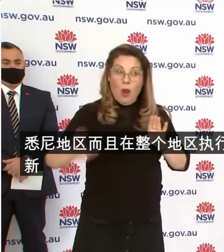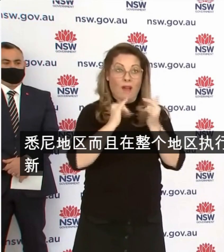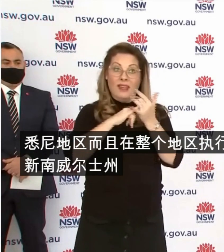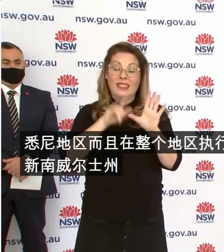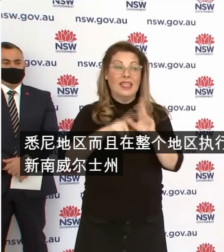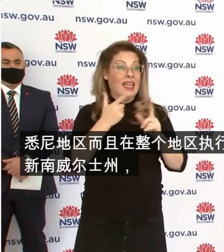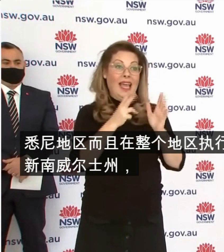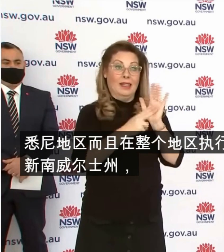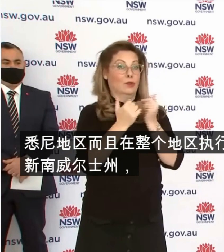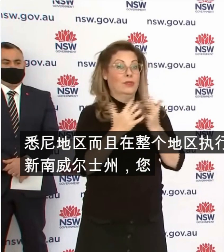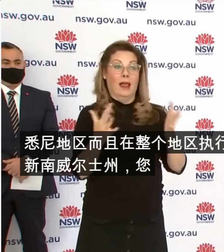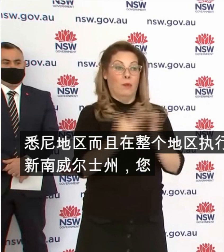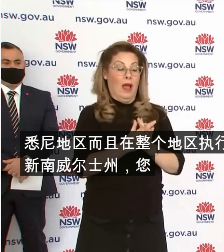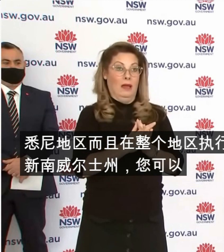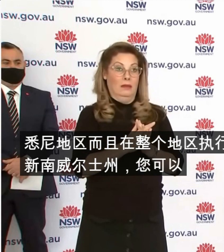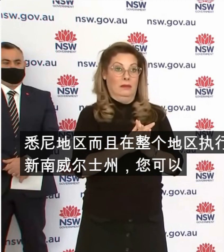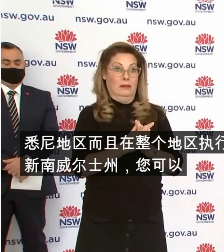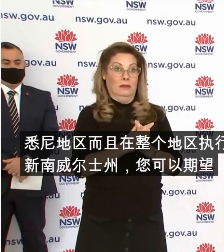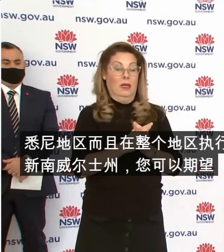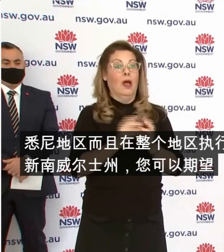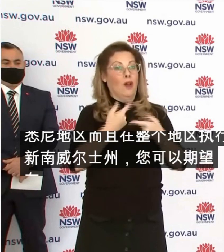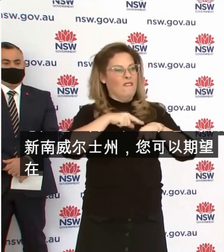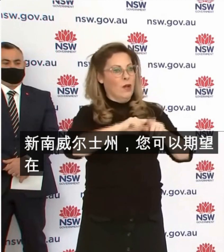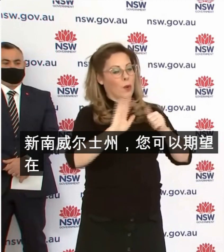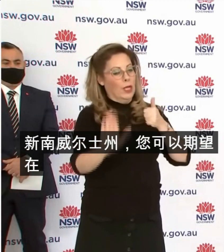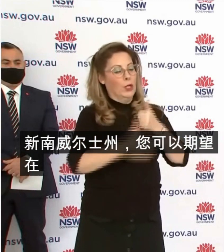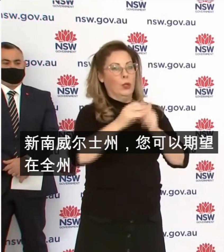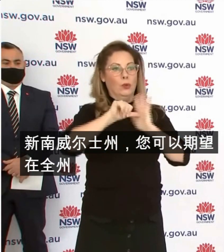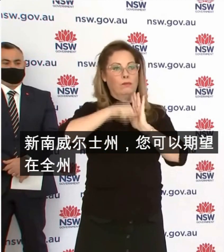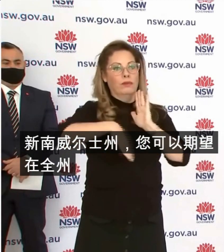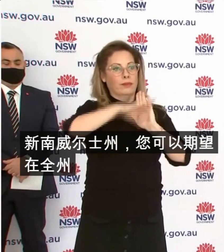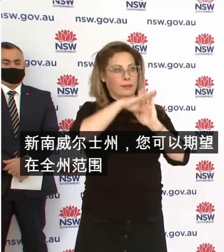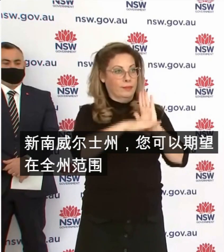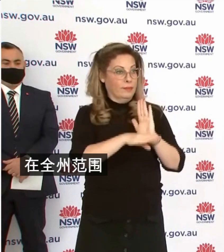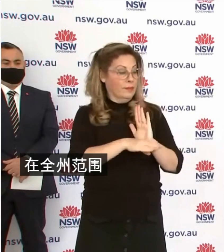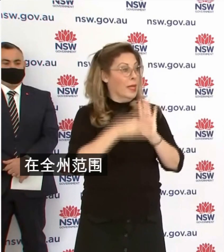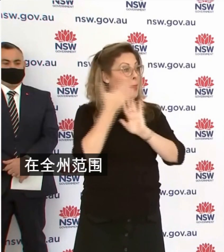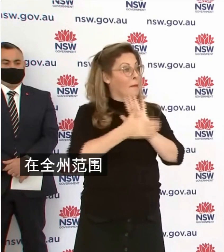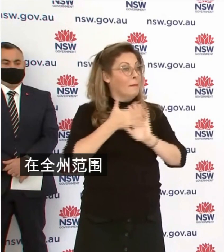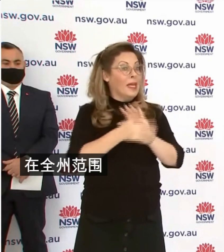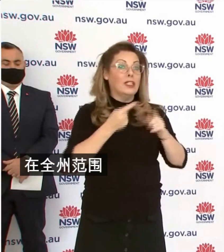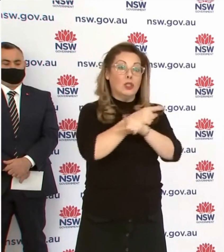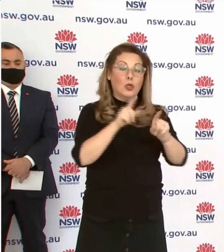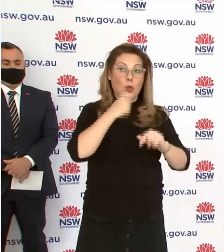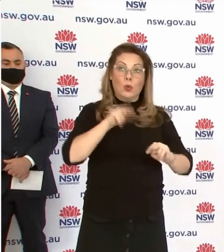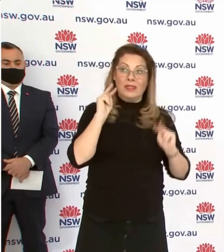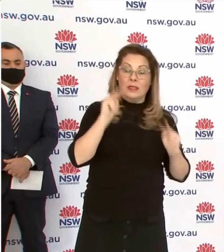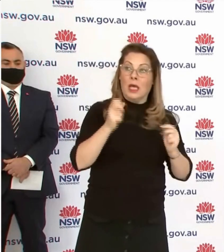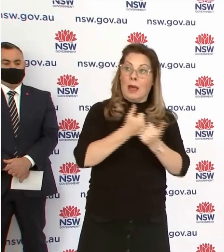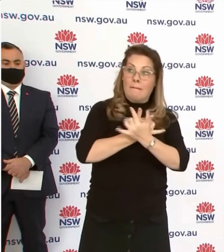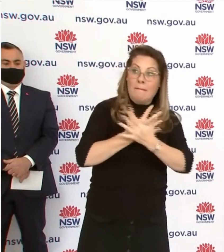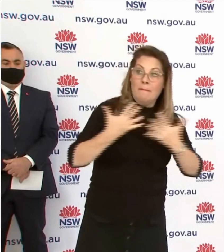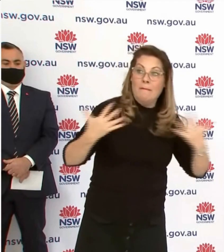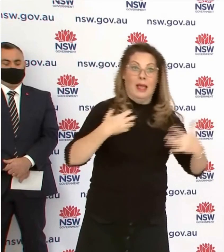of New South Wales. You can expect to see high visibility policing right across the state. Yes, there will be